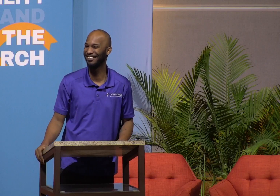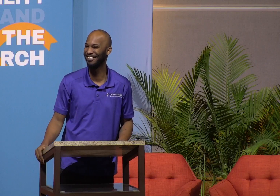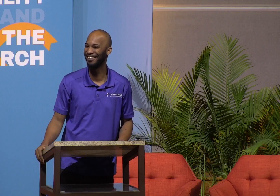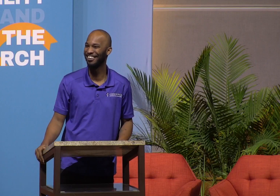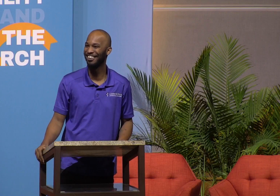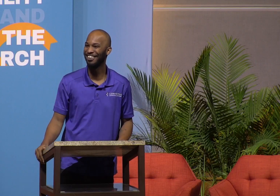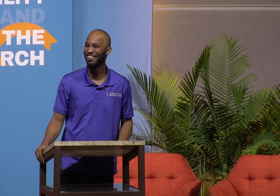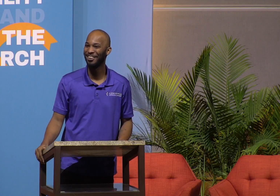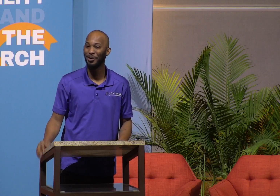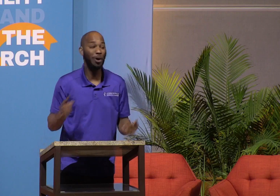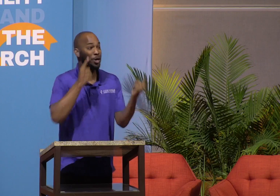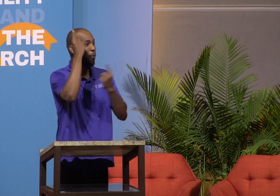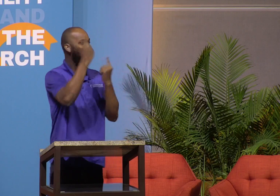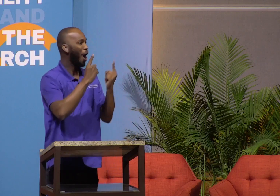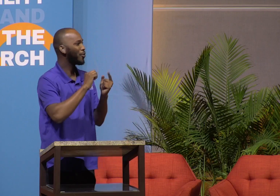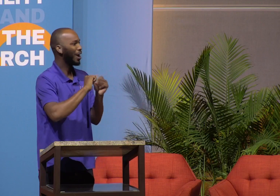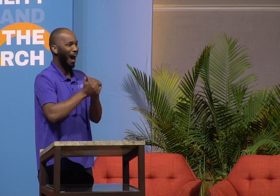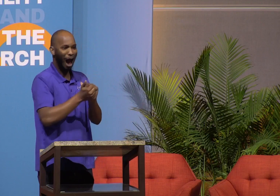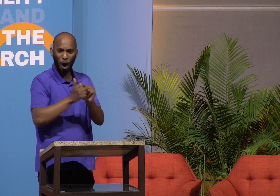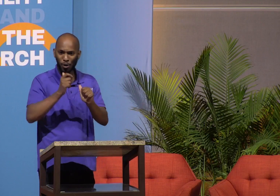deaf, you need to invite a deaf person.